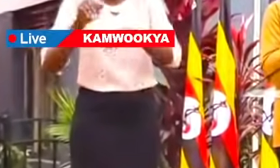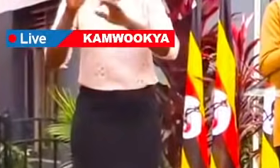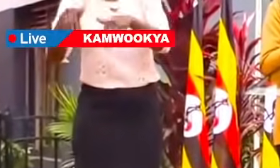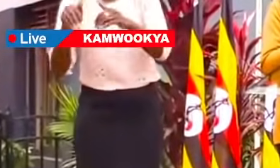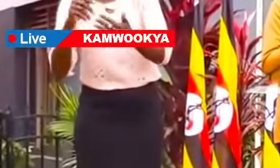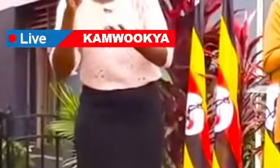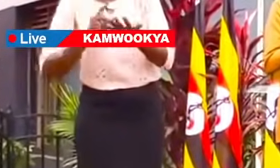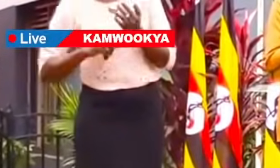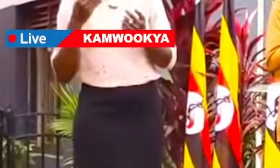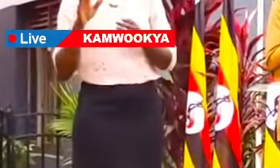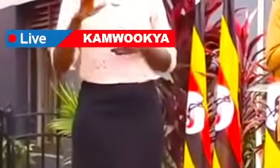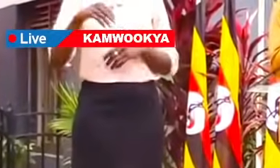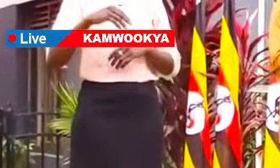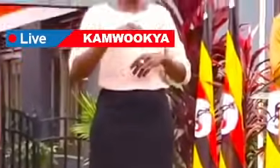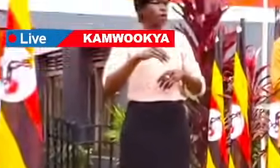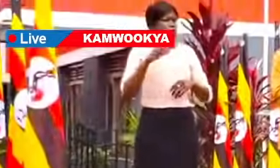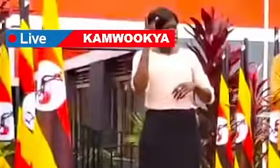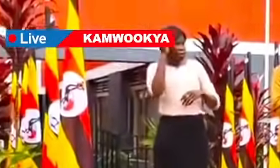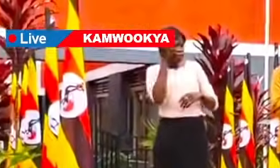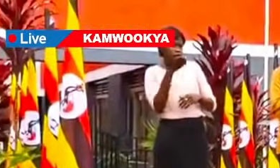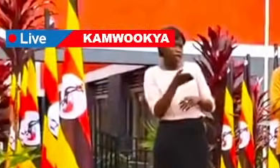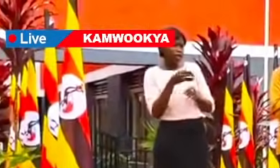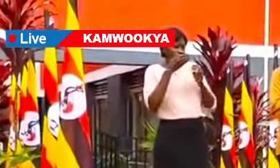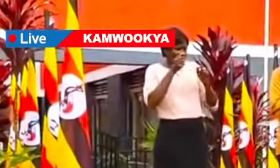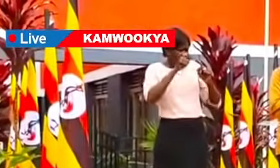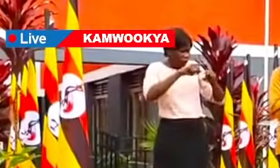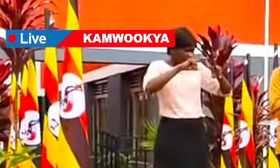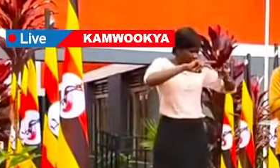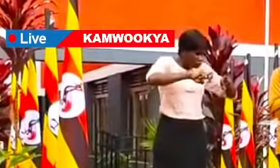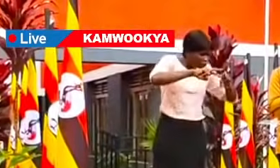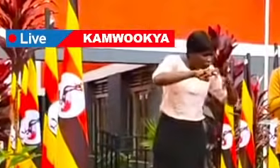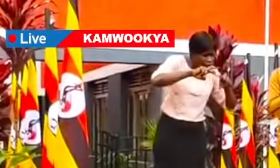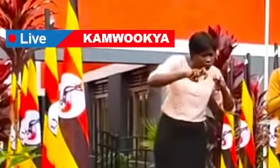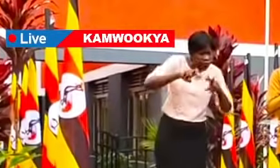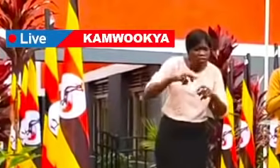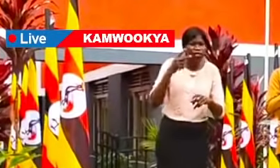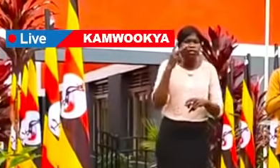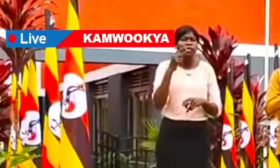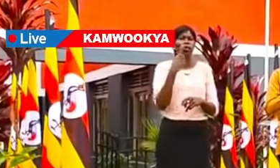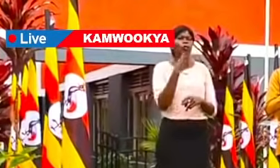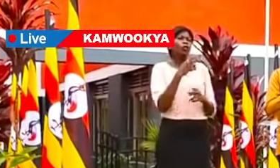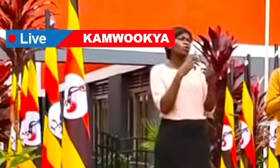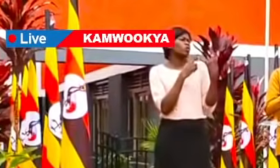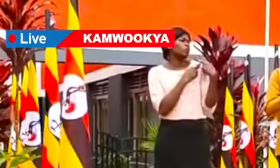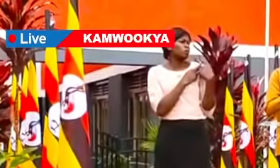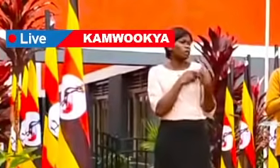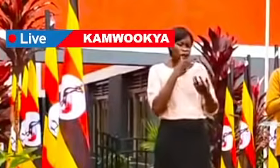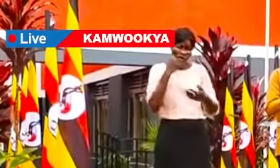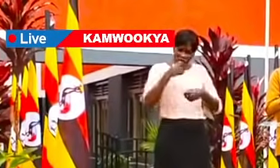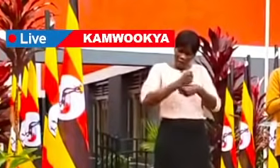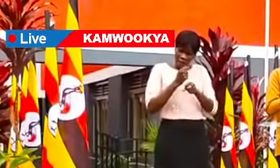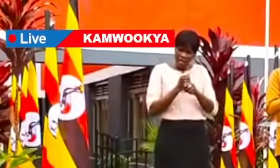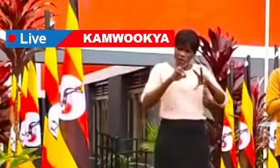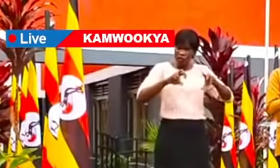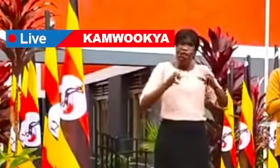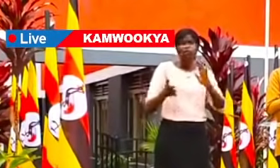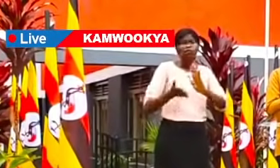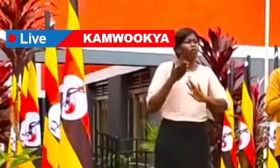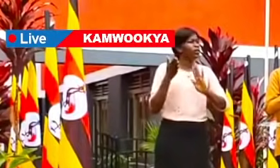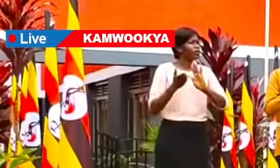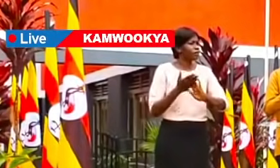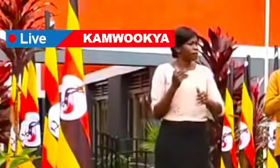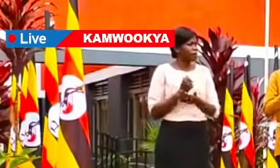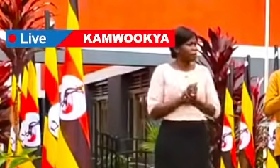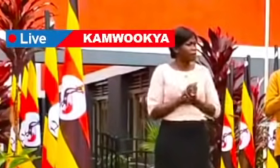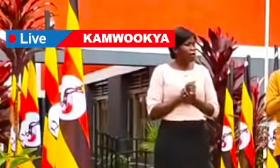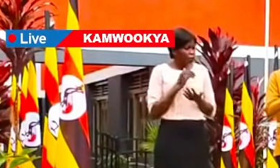If you're competent enough, you should have found it. So let's make investigations quick and swift so that